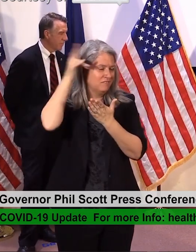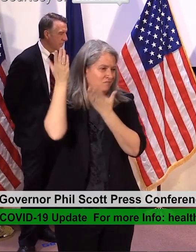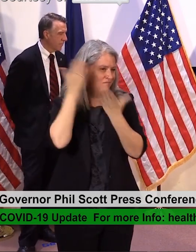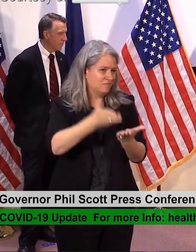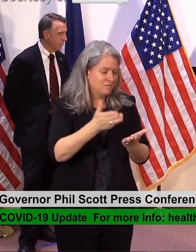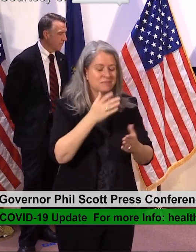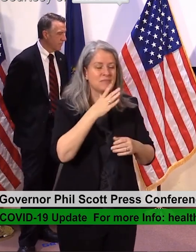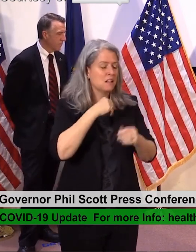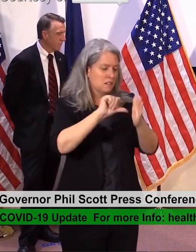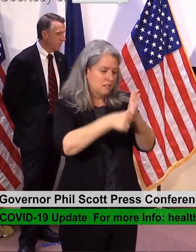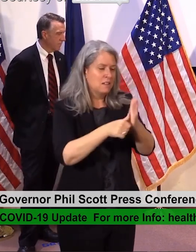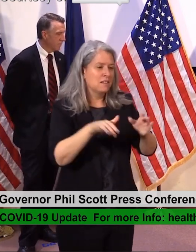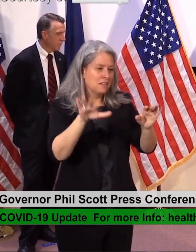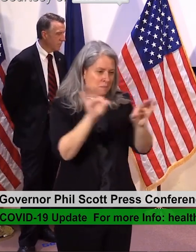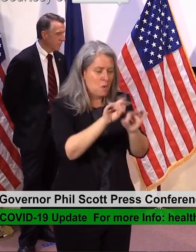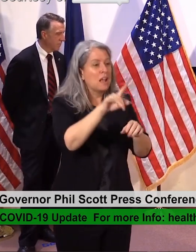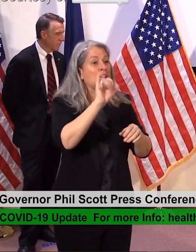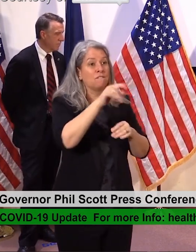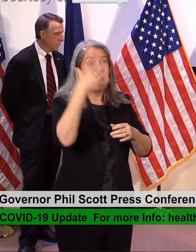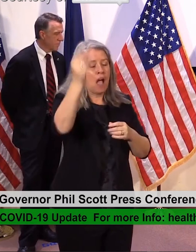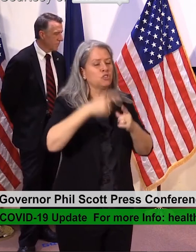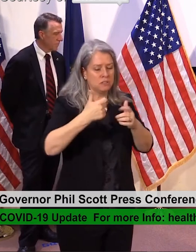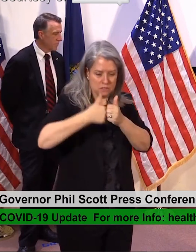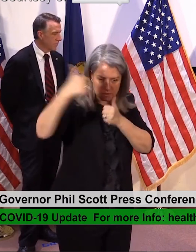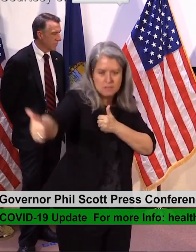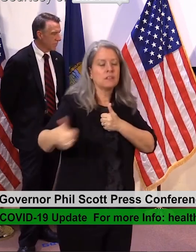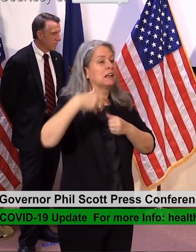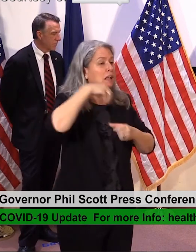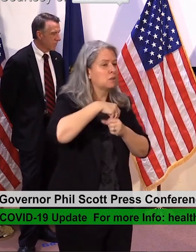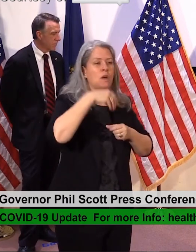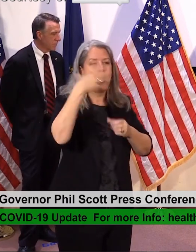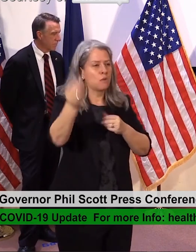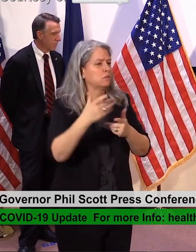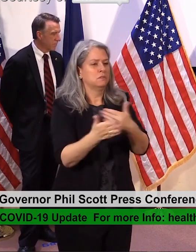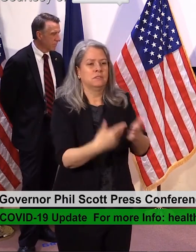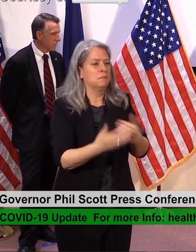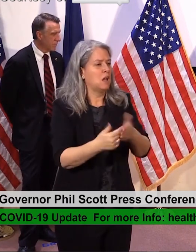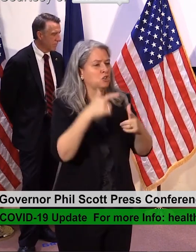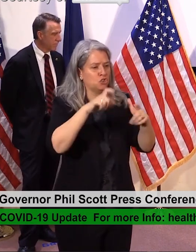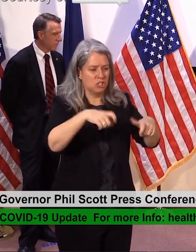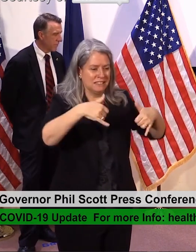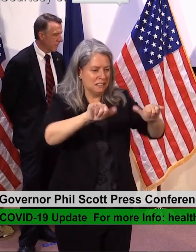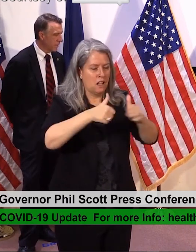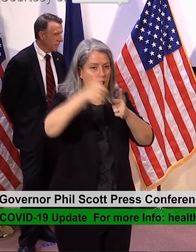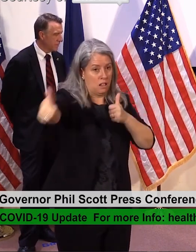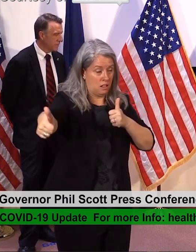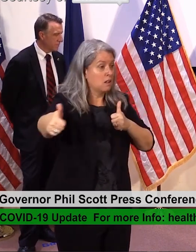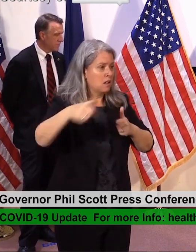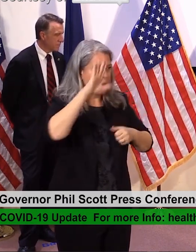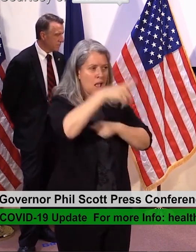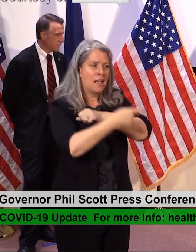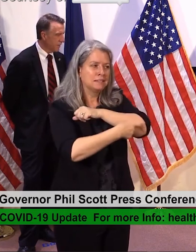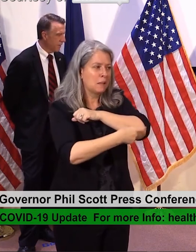can't emphasize enough the importance of social distancing, whether it's in an indoor or outdoor environment. We've seen evidence that it's really tempting